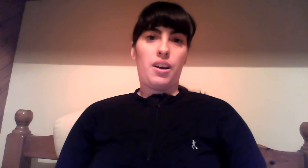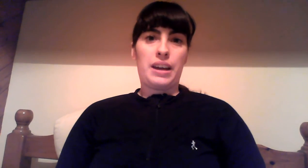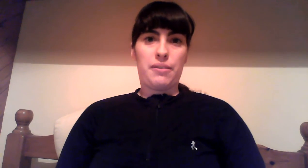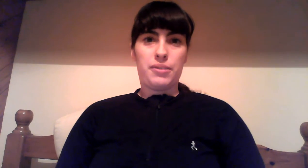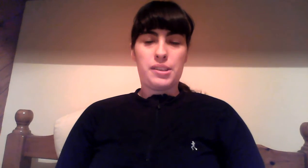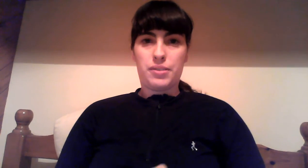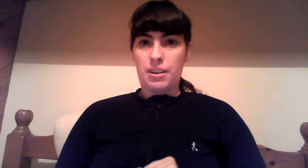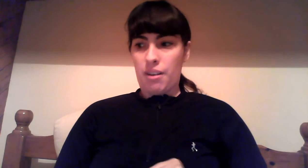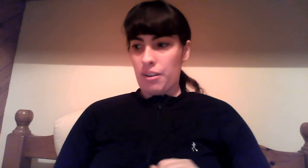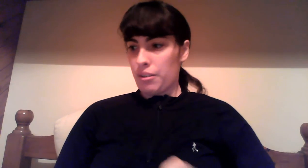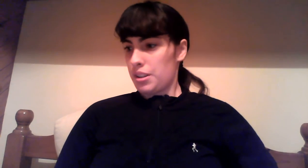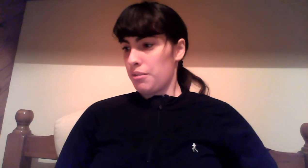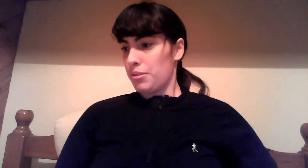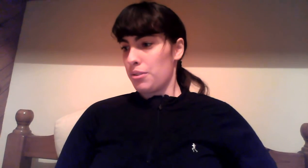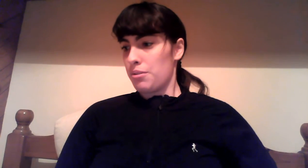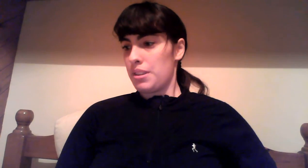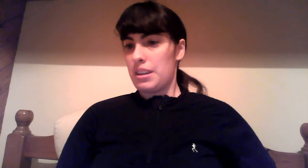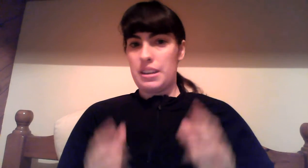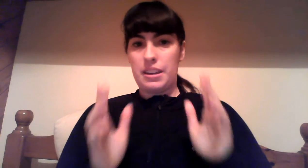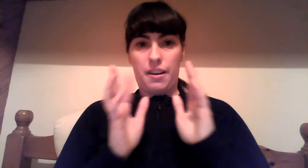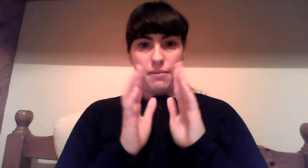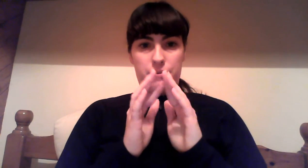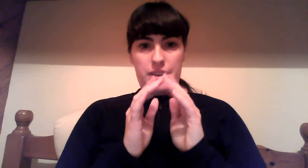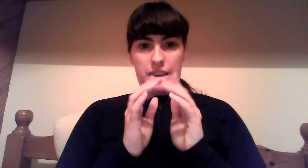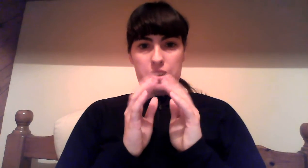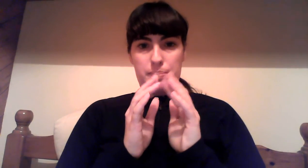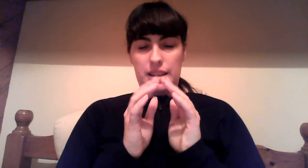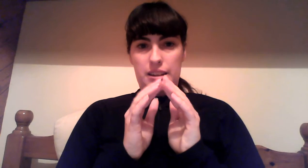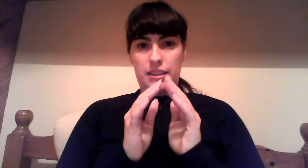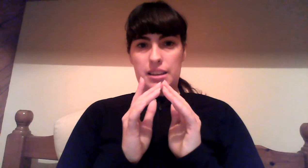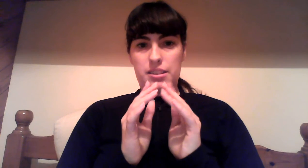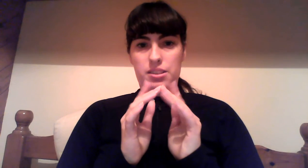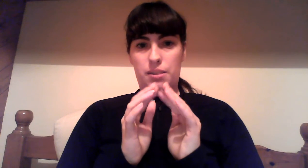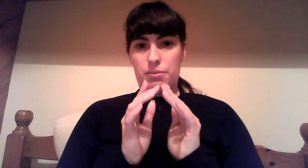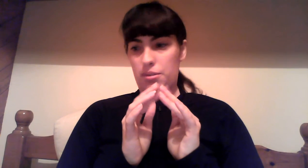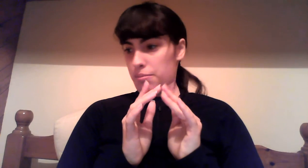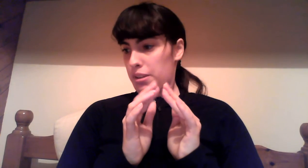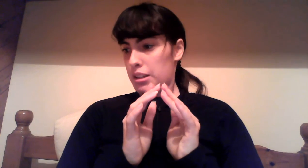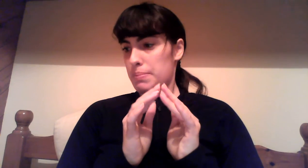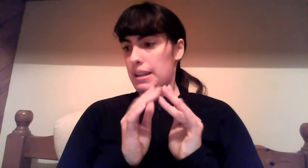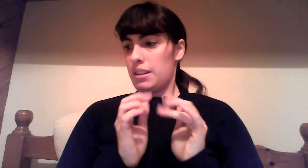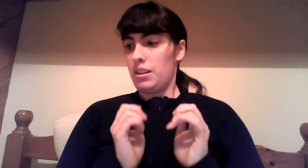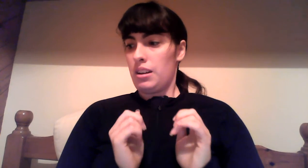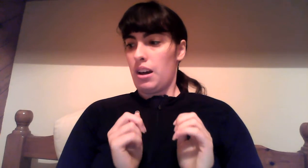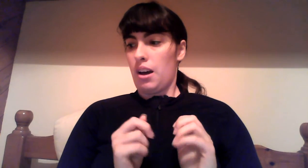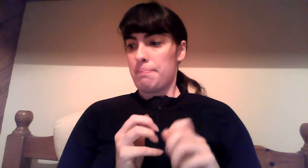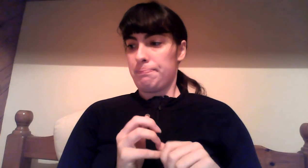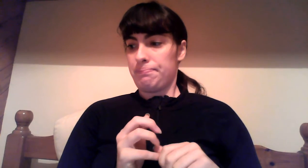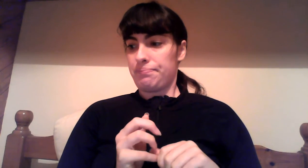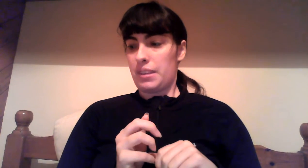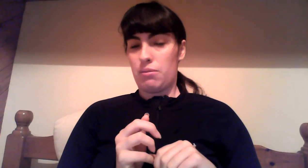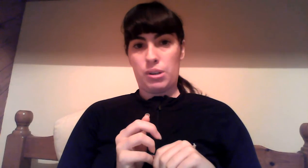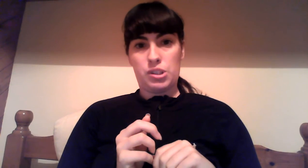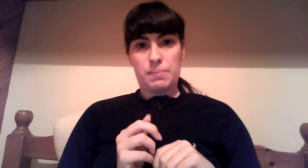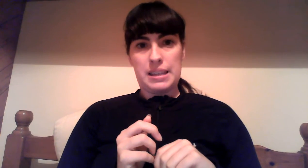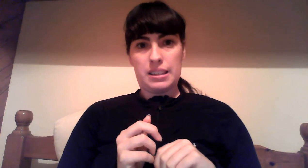Okay, for this video I'm going to go through the fingerspelling, and that's the sign for fingerspelling, which is basically